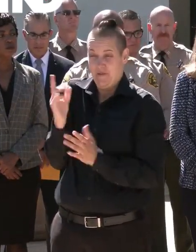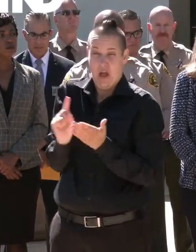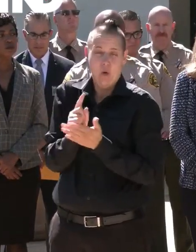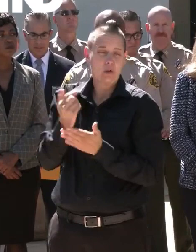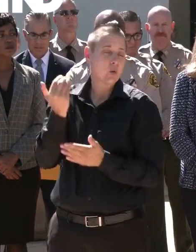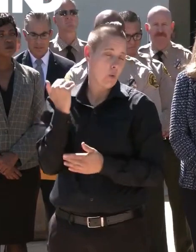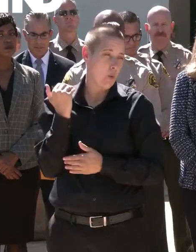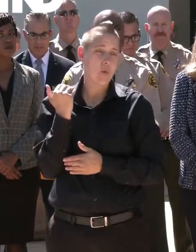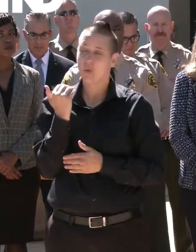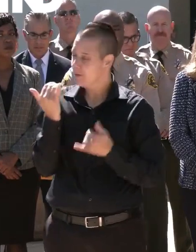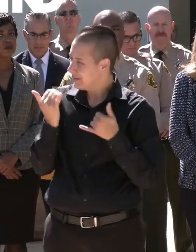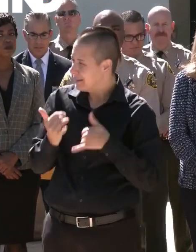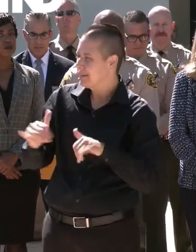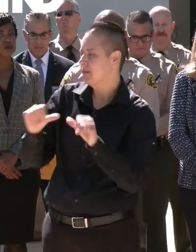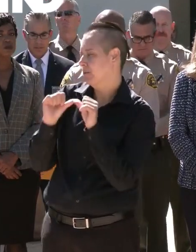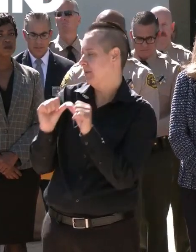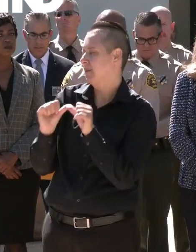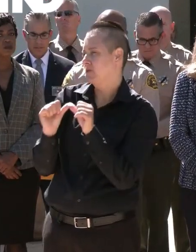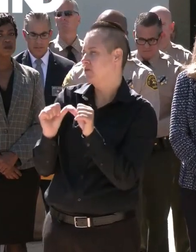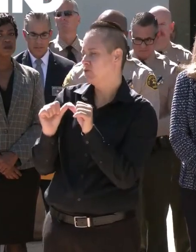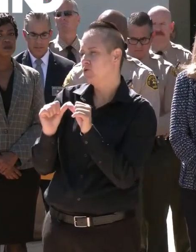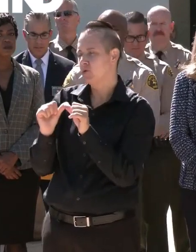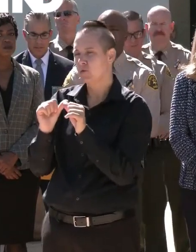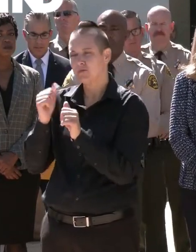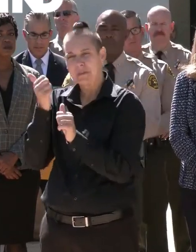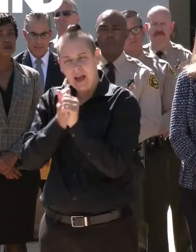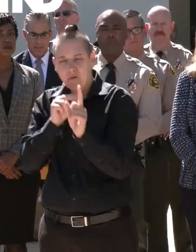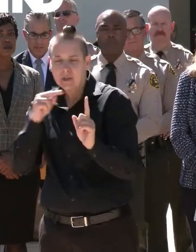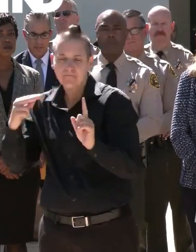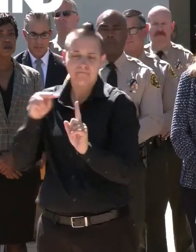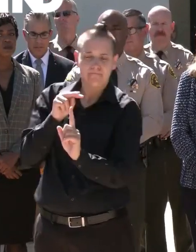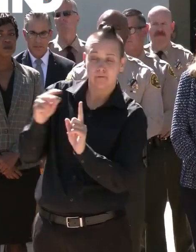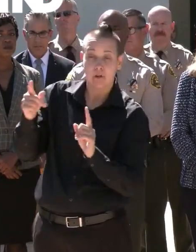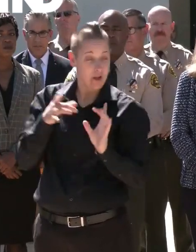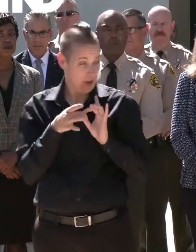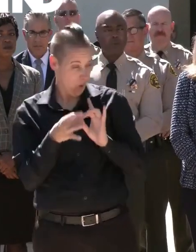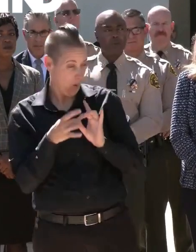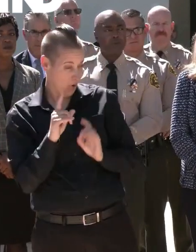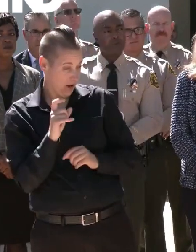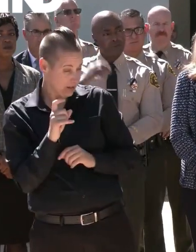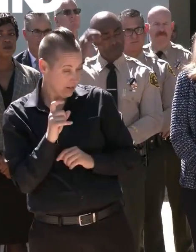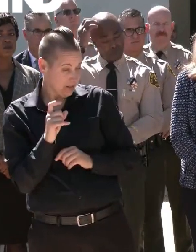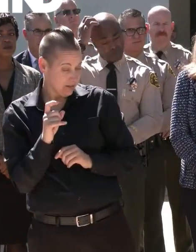several hours ago. We still will continue looking at every angle.